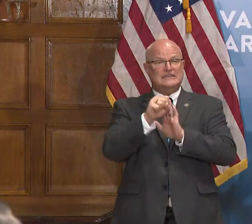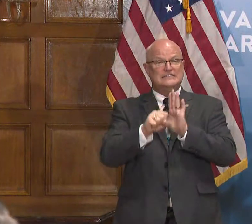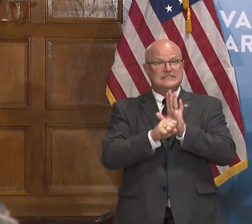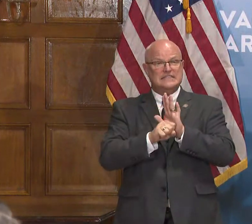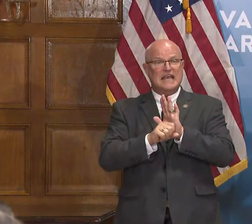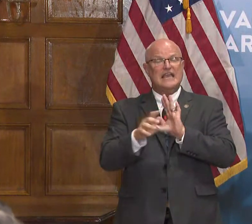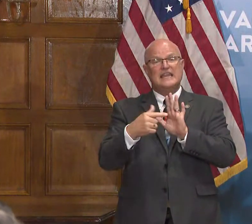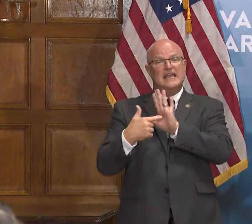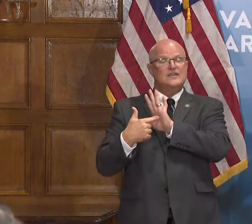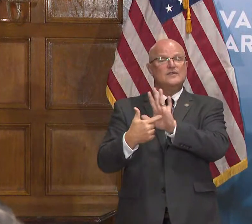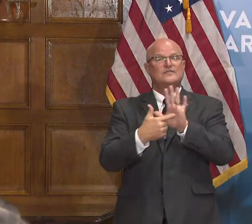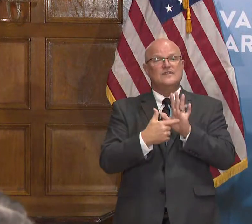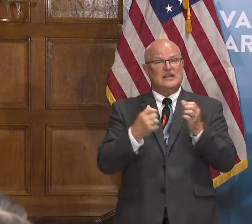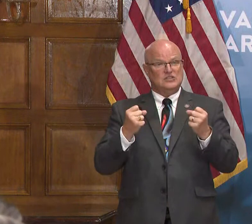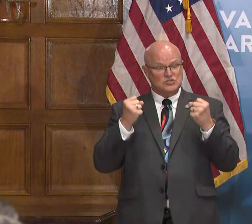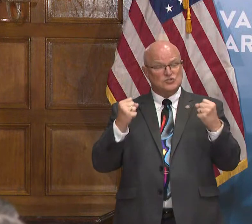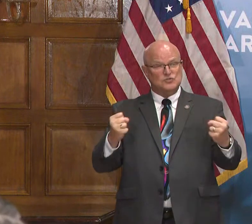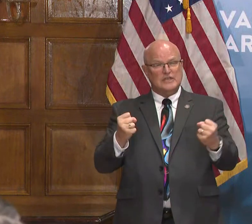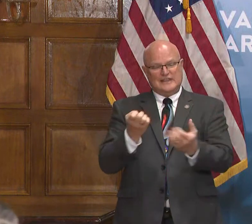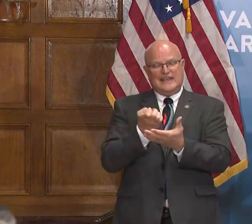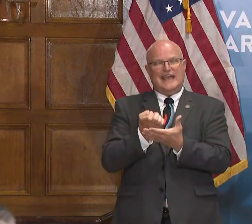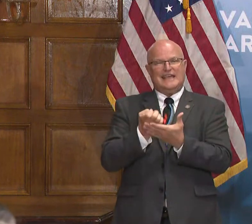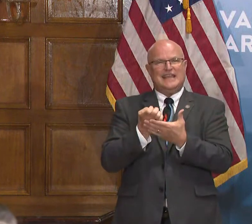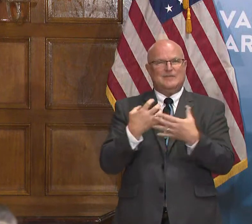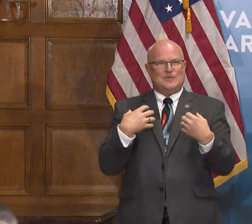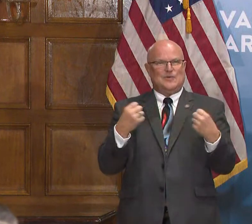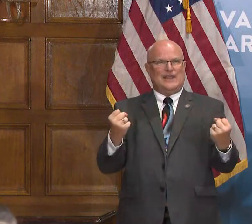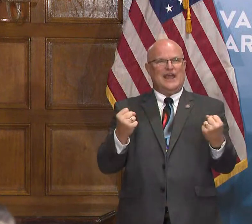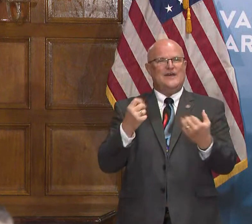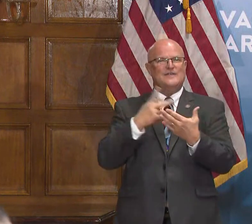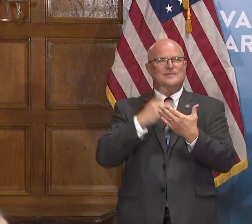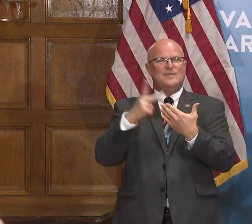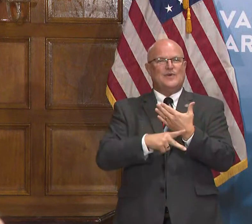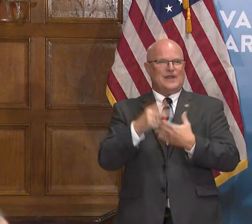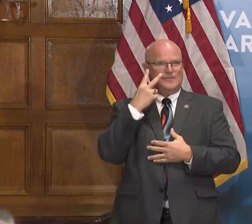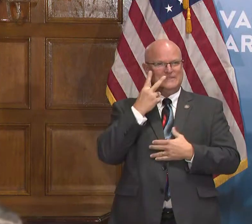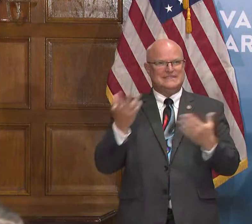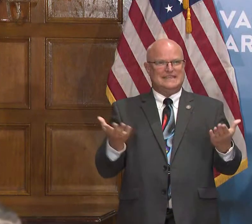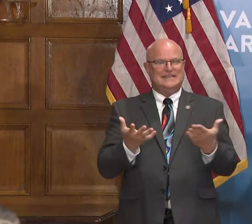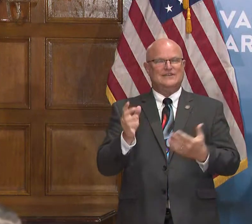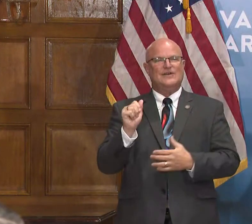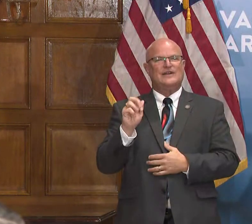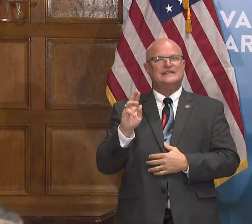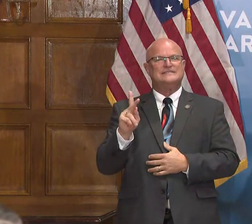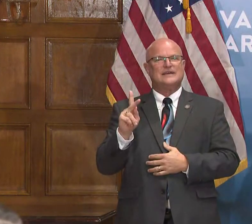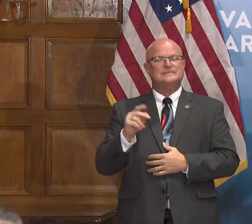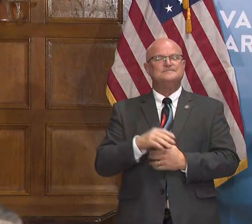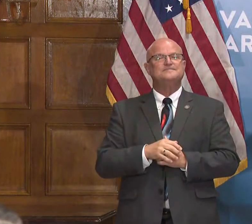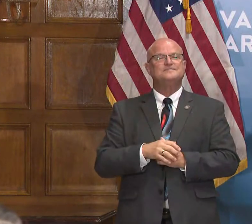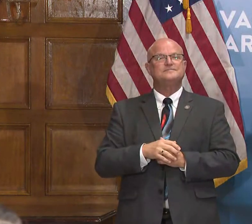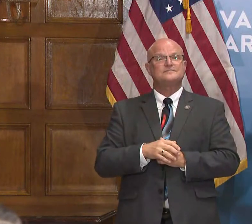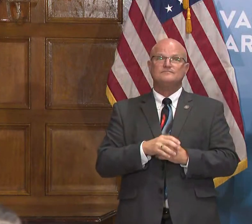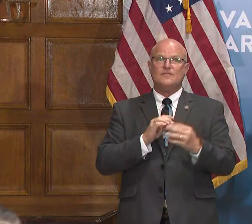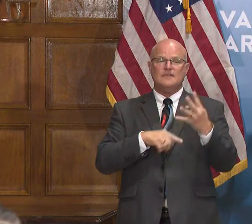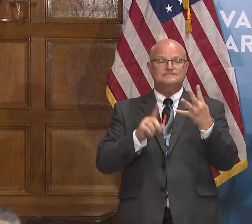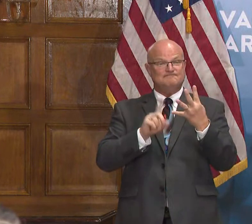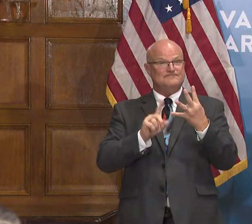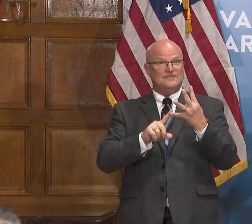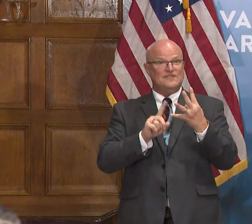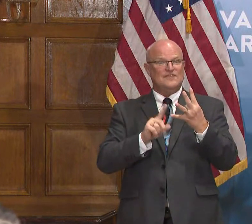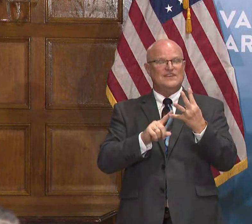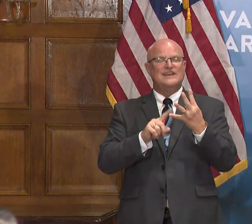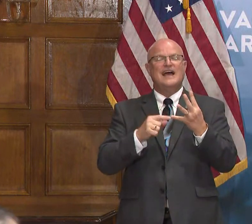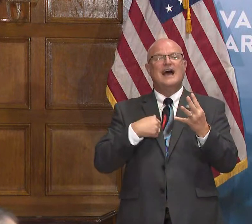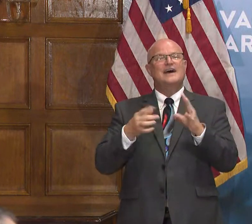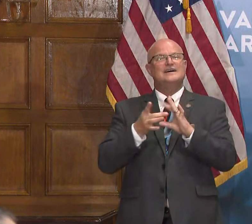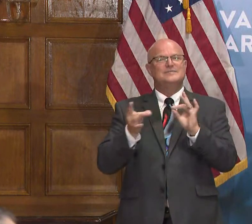and reflects the strength of our economic recovery that we see. And then fourth, actually, I wanted